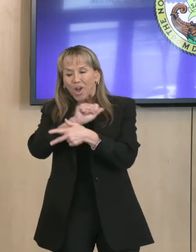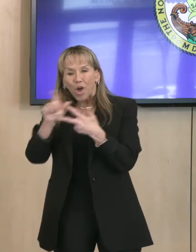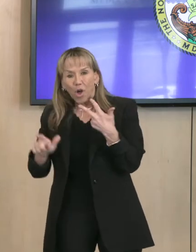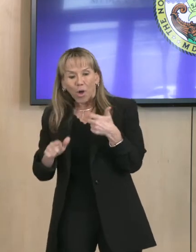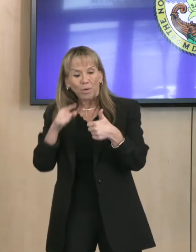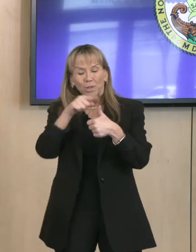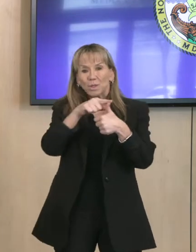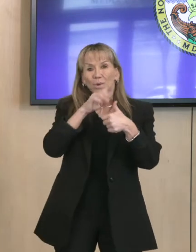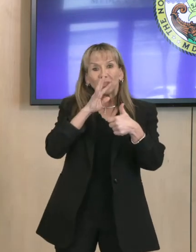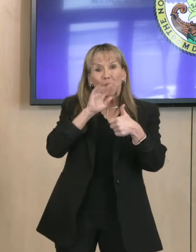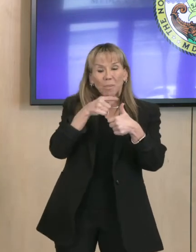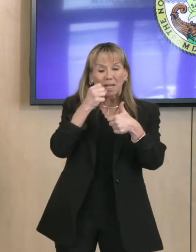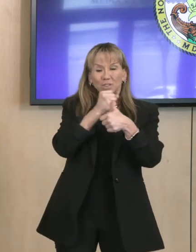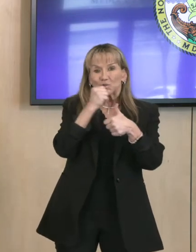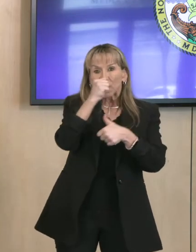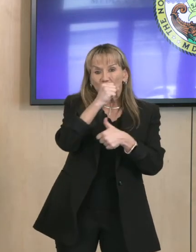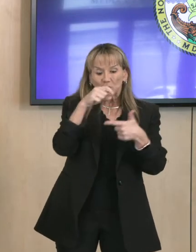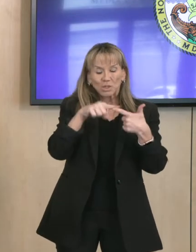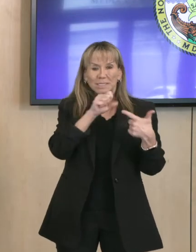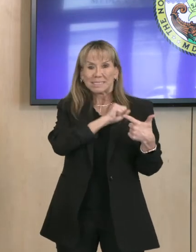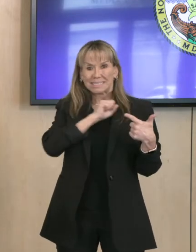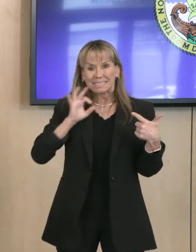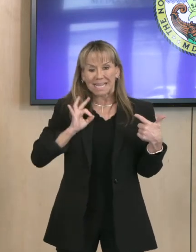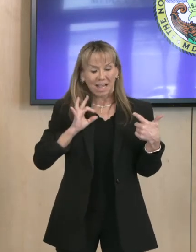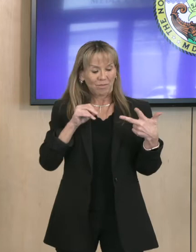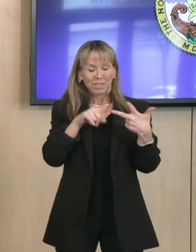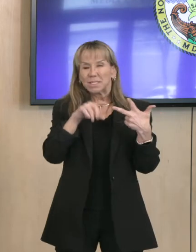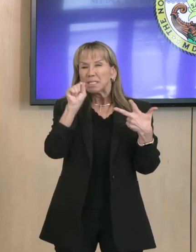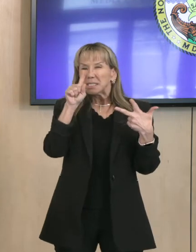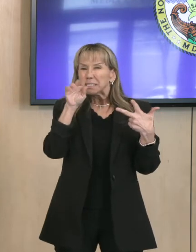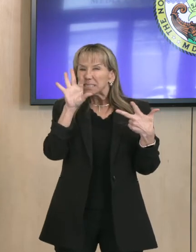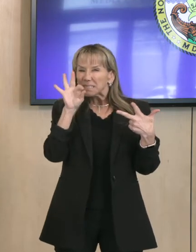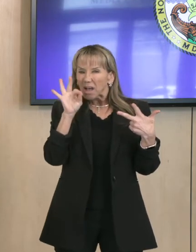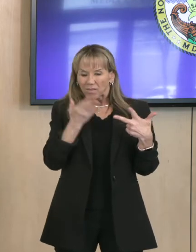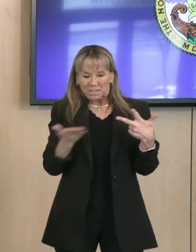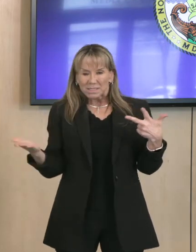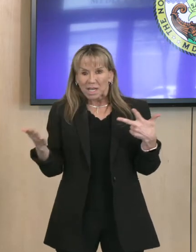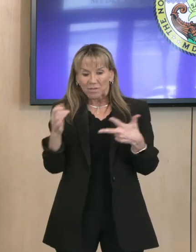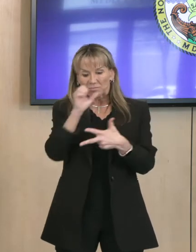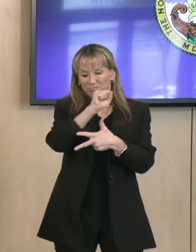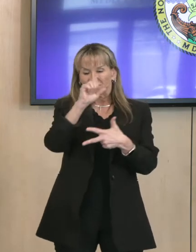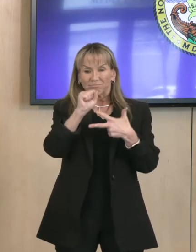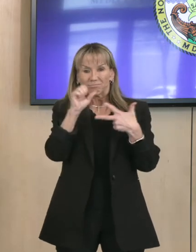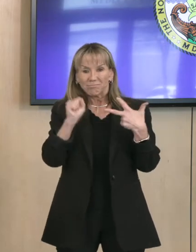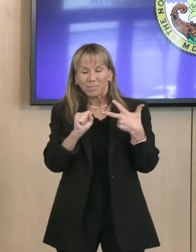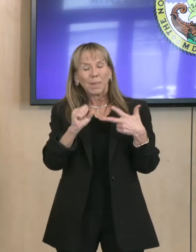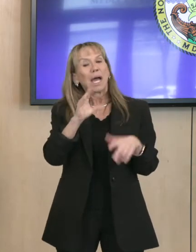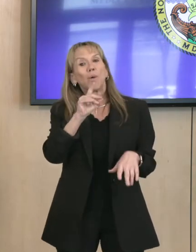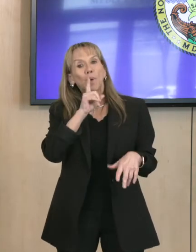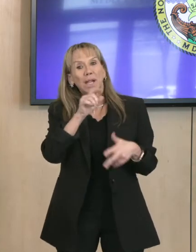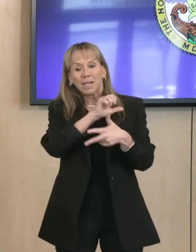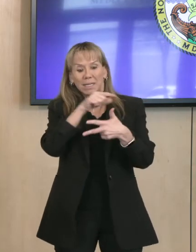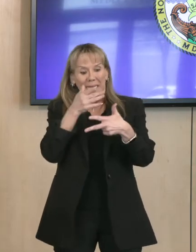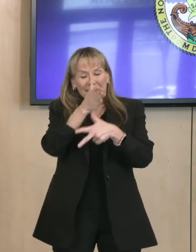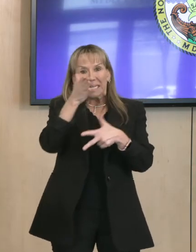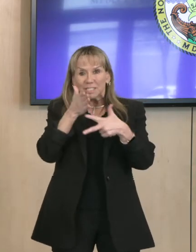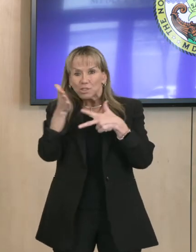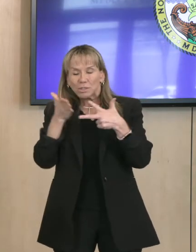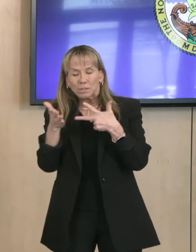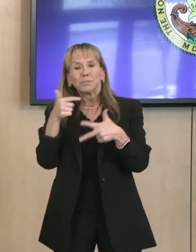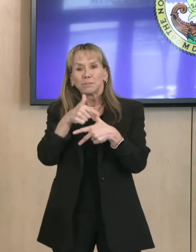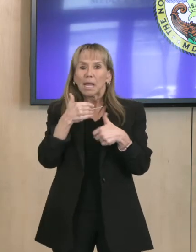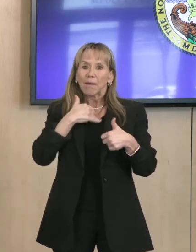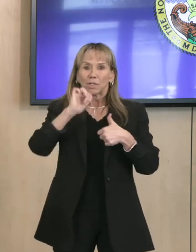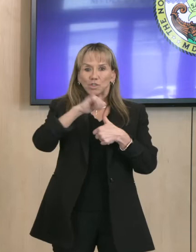are structure, staff, and stuff. And each of those presents its own unique challenges, and each of those are challenges that we